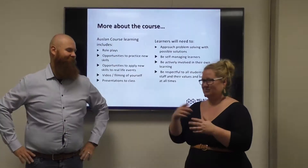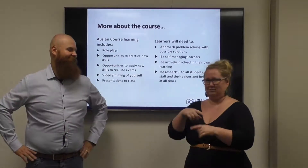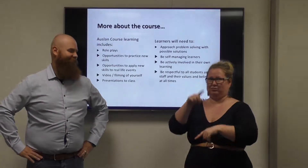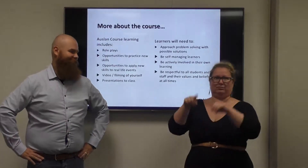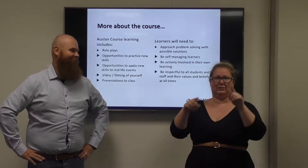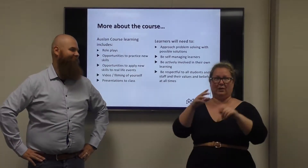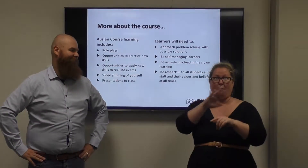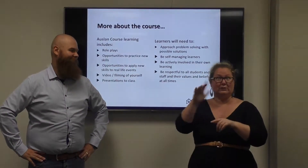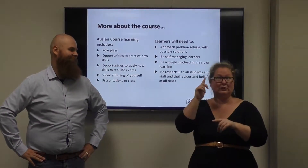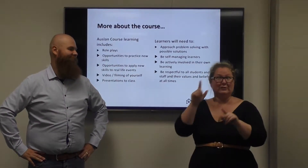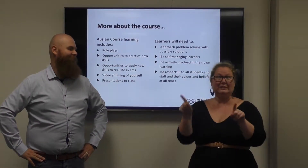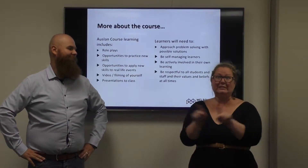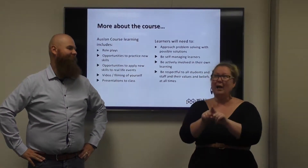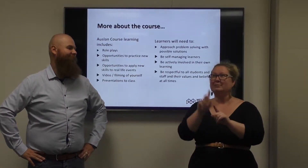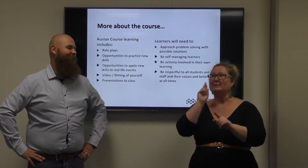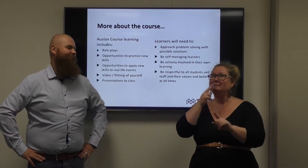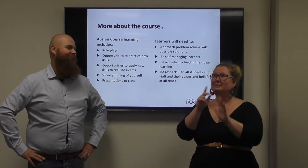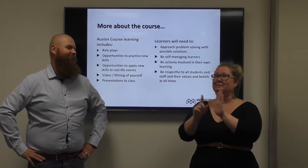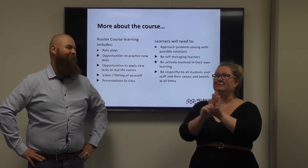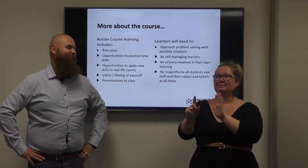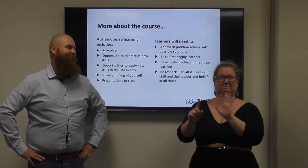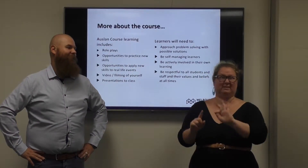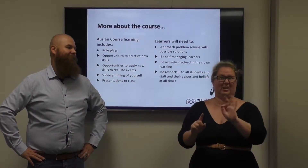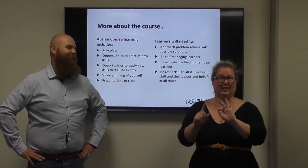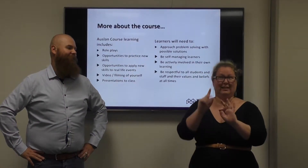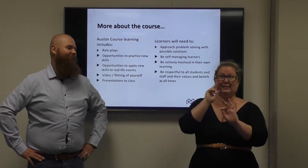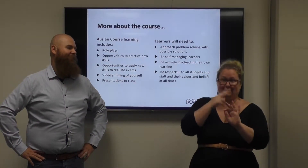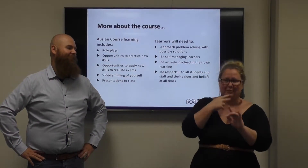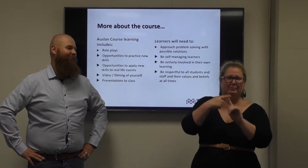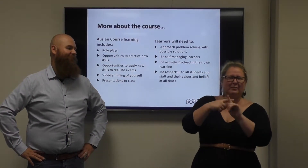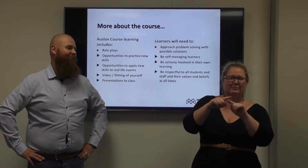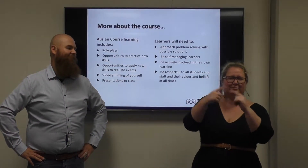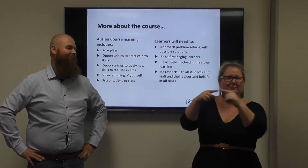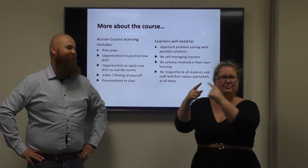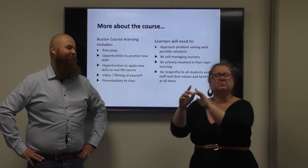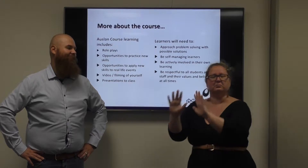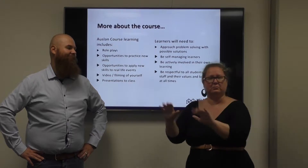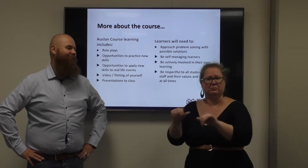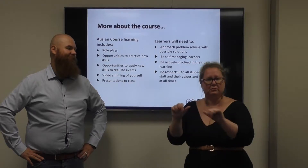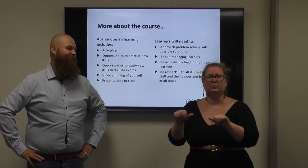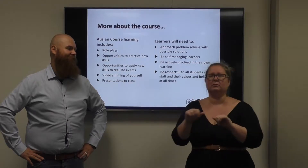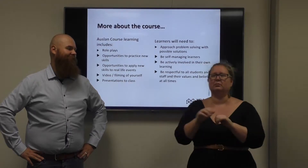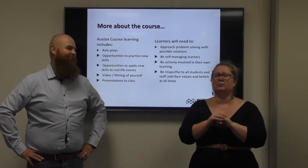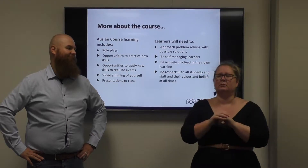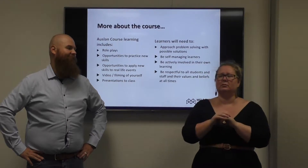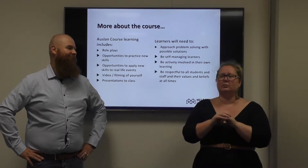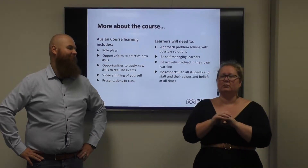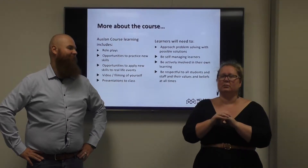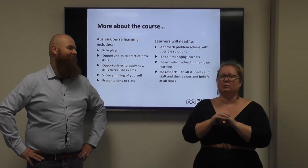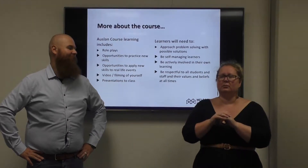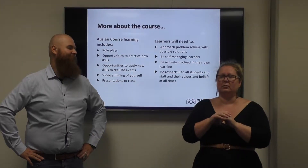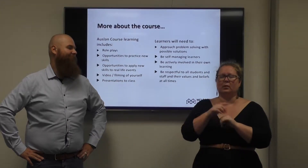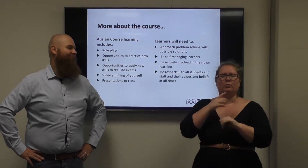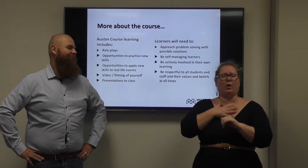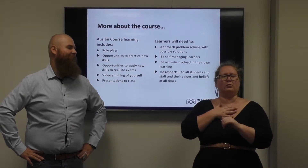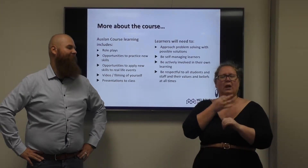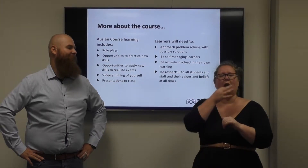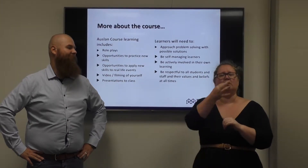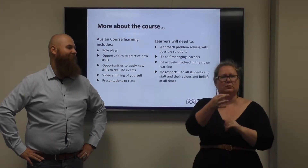Everyone's background is different and not all teachers are the same. You know, they are deaf, plus whatever else is